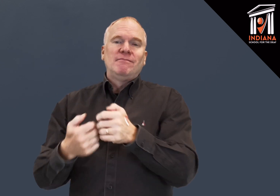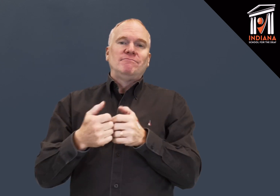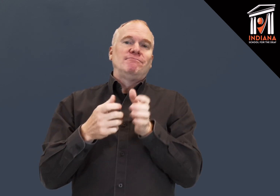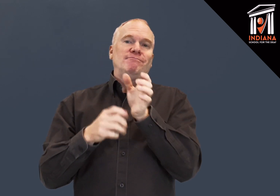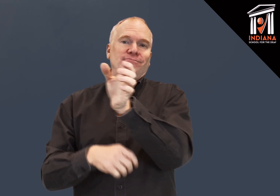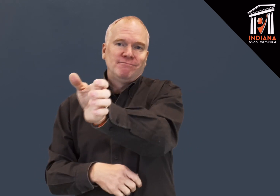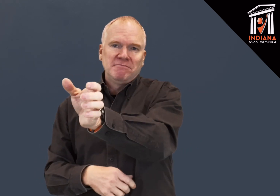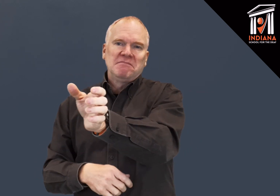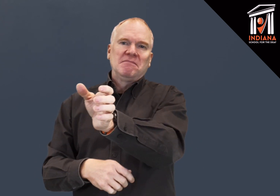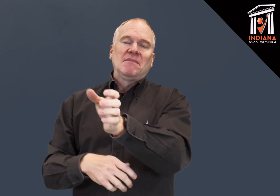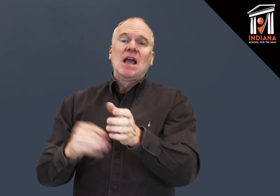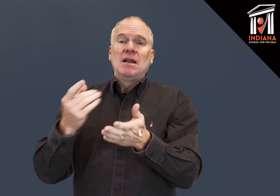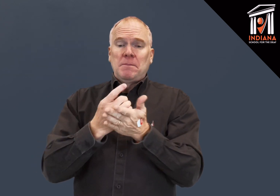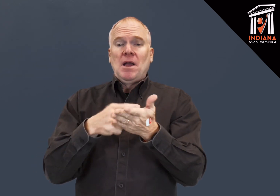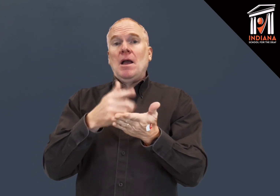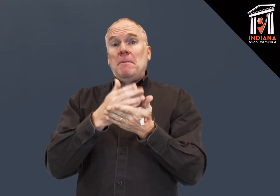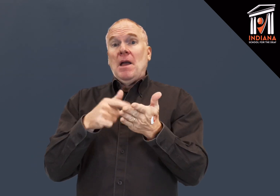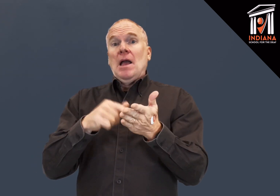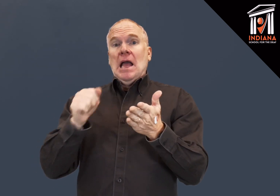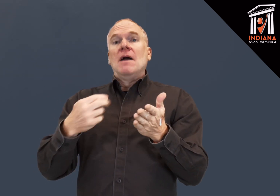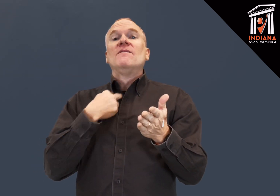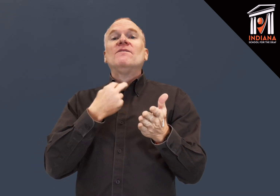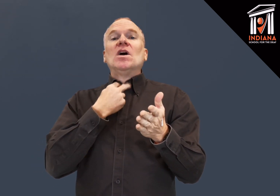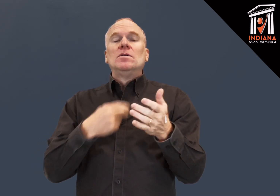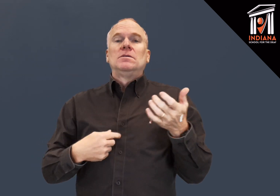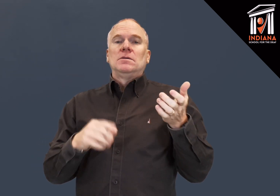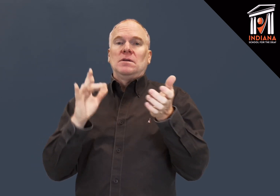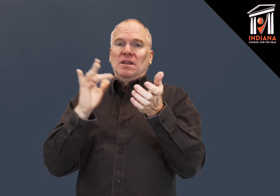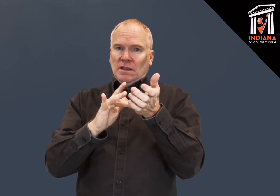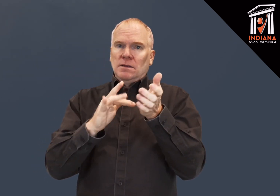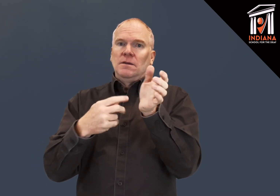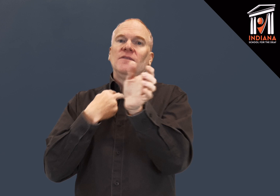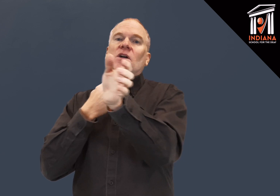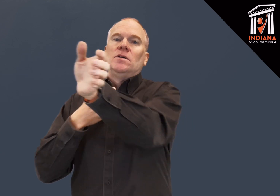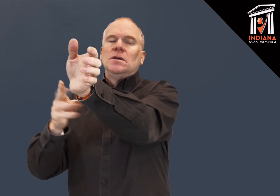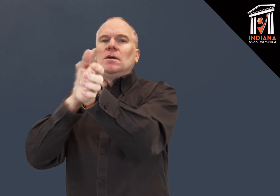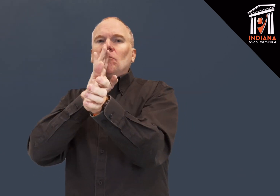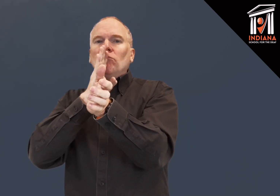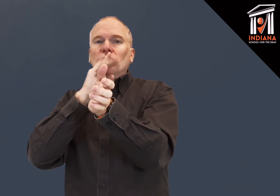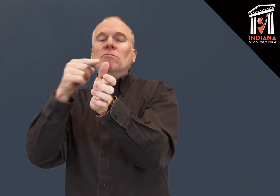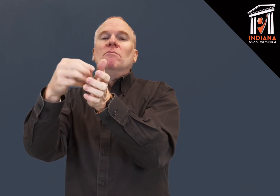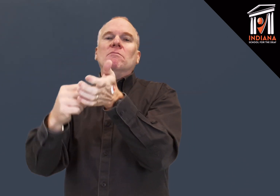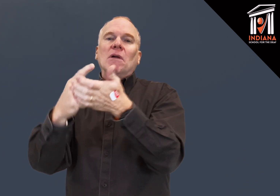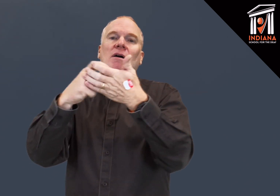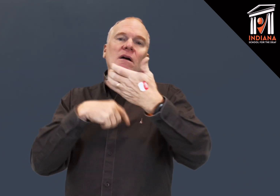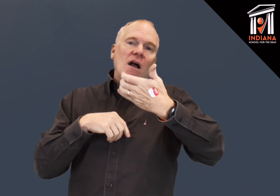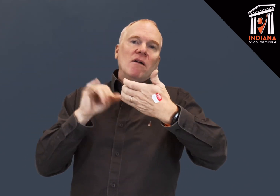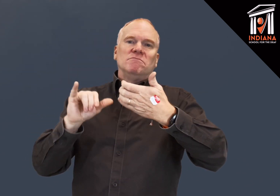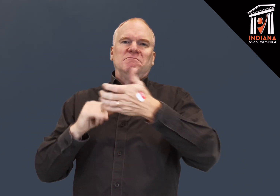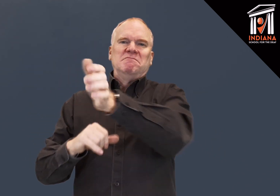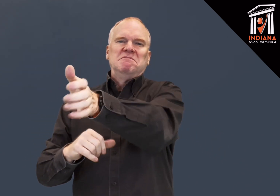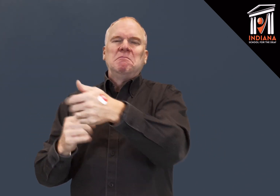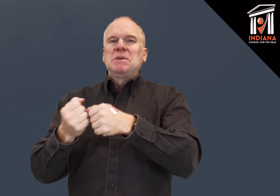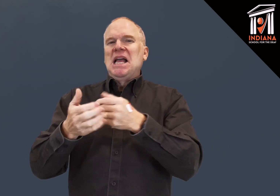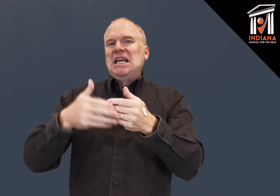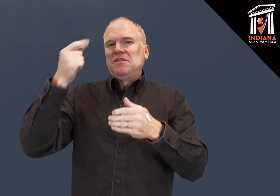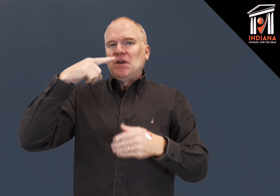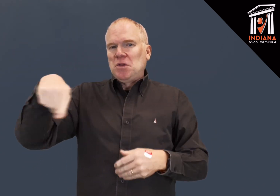it provides texting capability, and it's very large print. It also has a spot that you can click and it